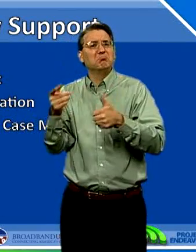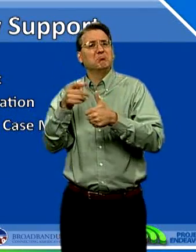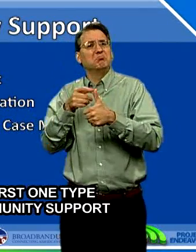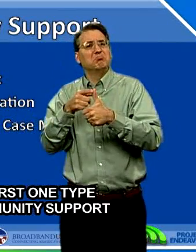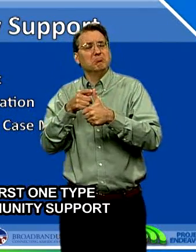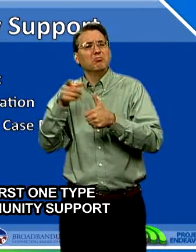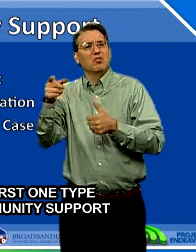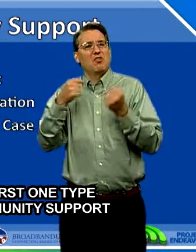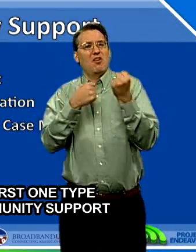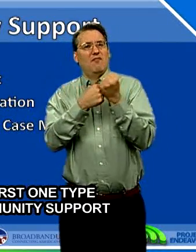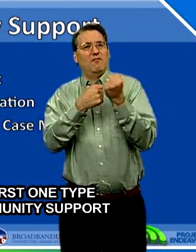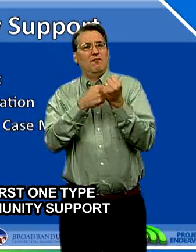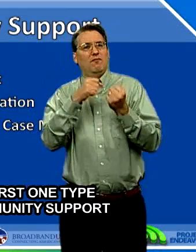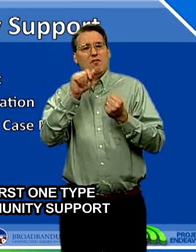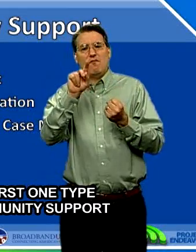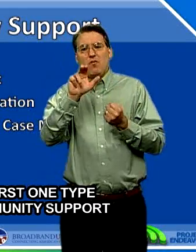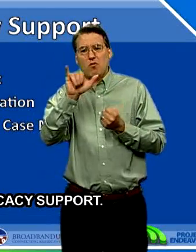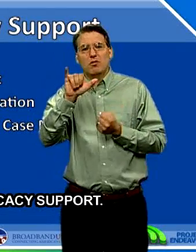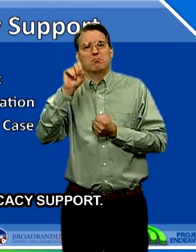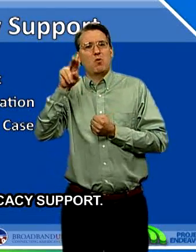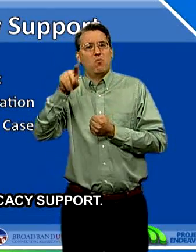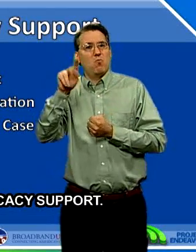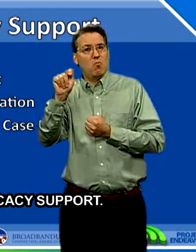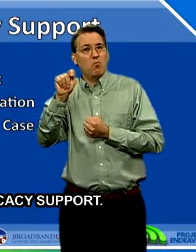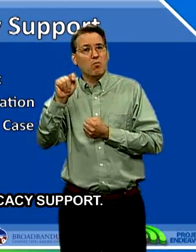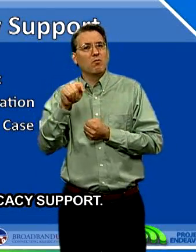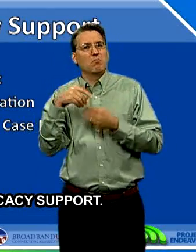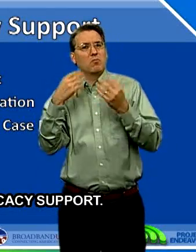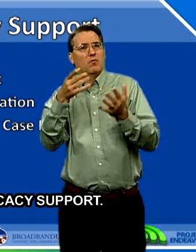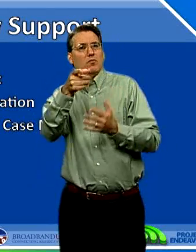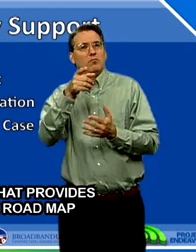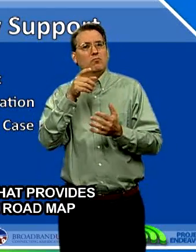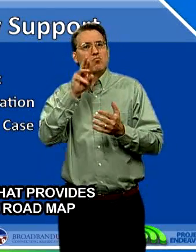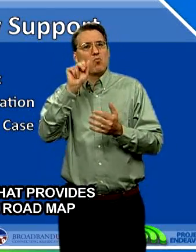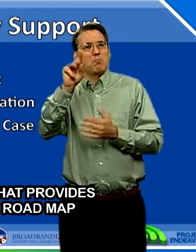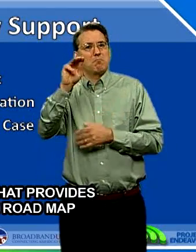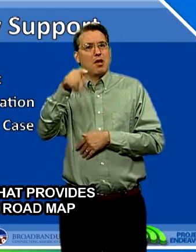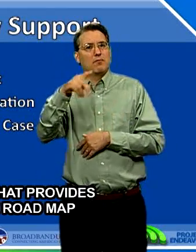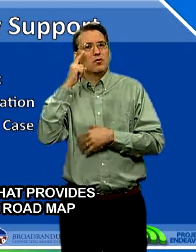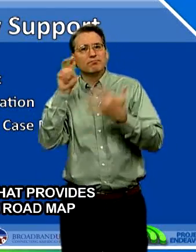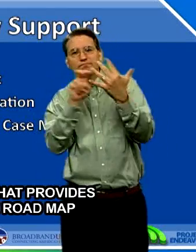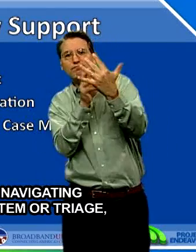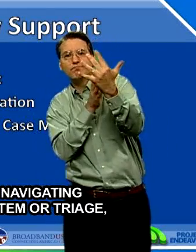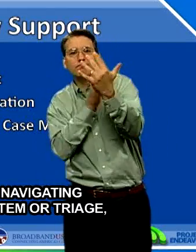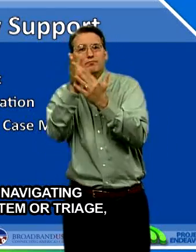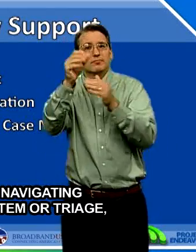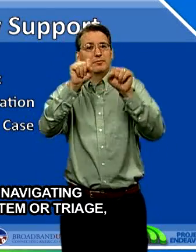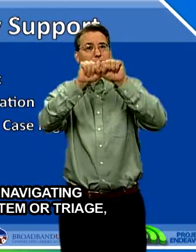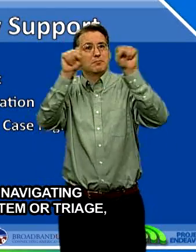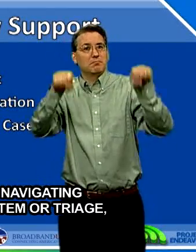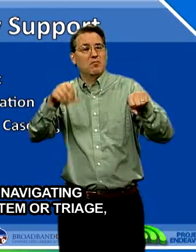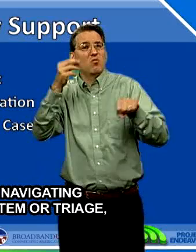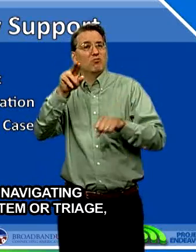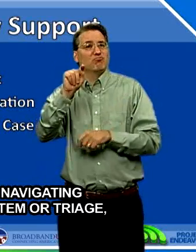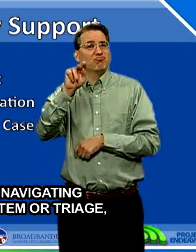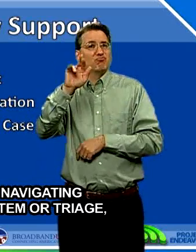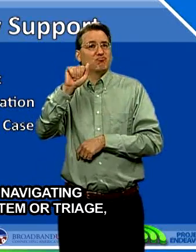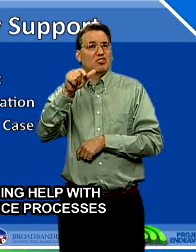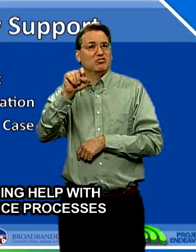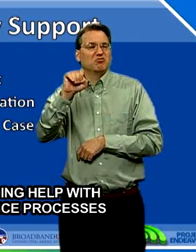The first type of community support is advocacy support. That provides the roadmap for navigating the system or triage,